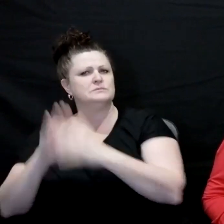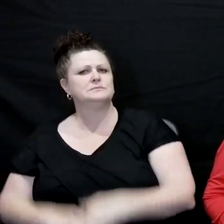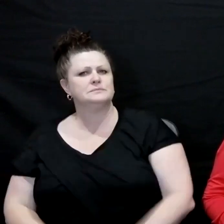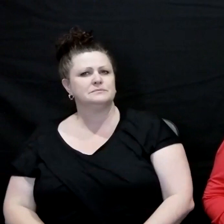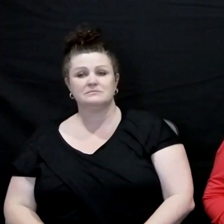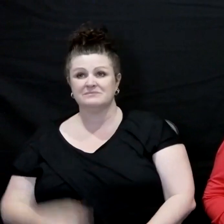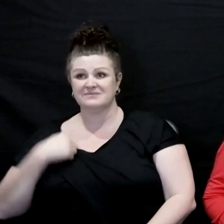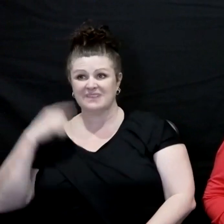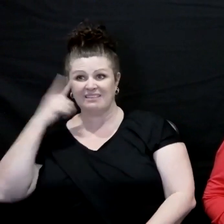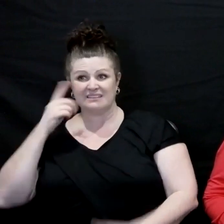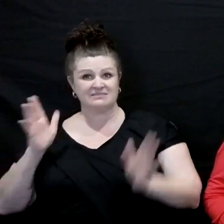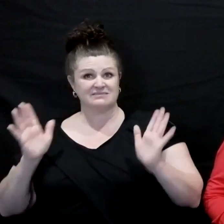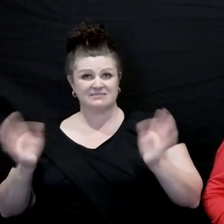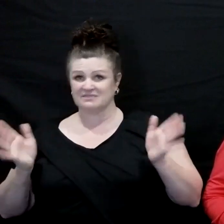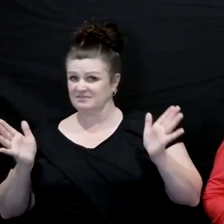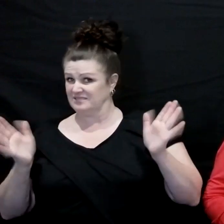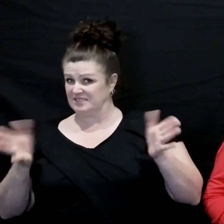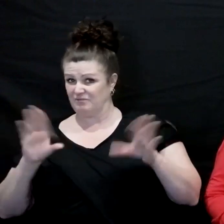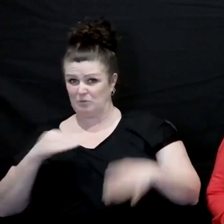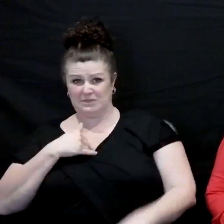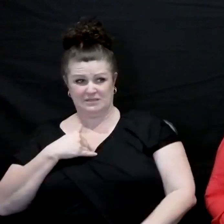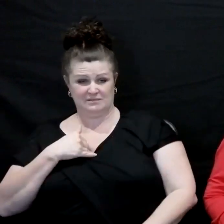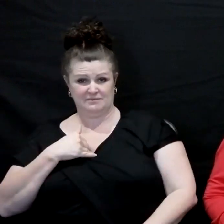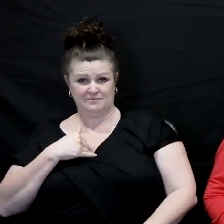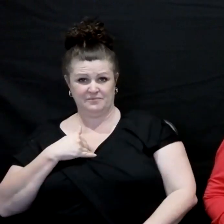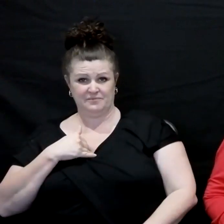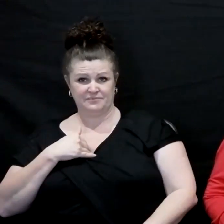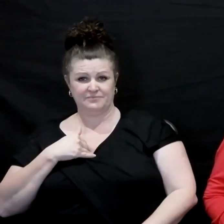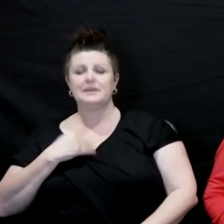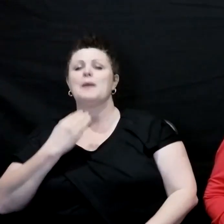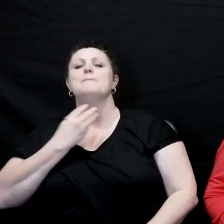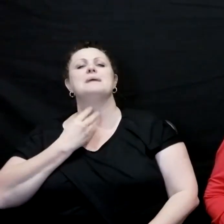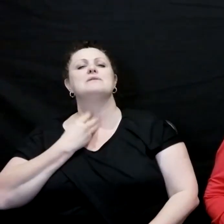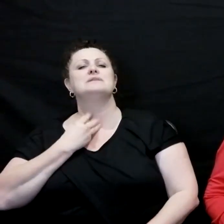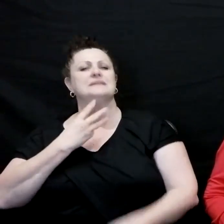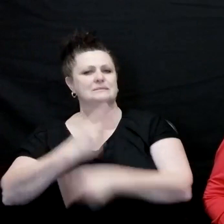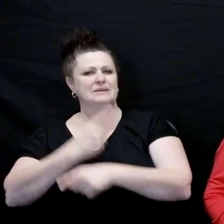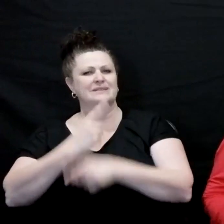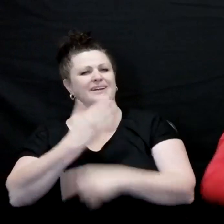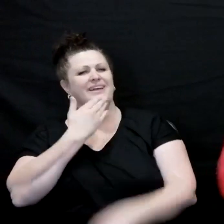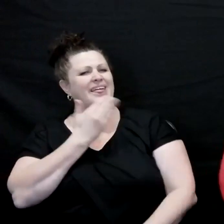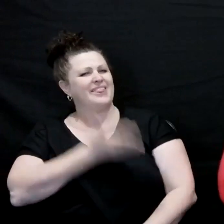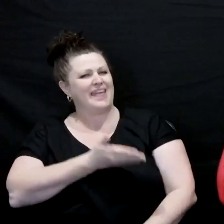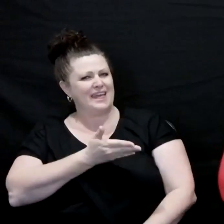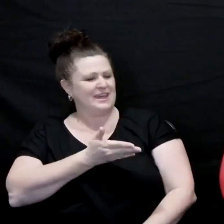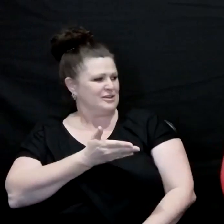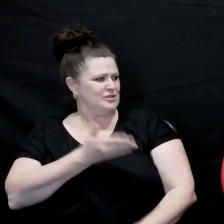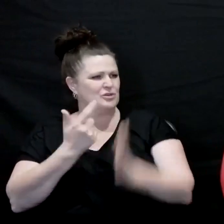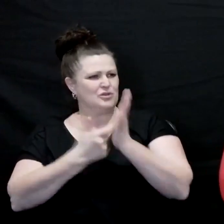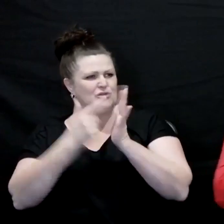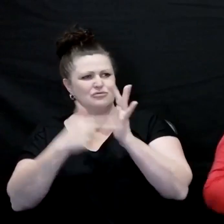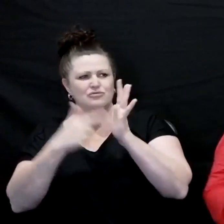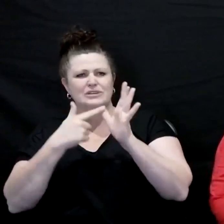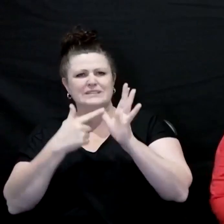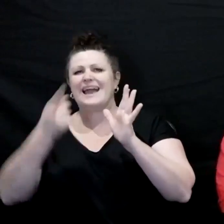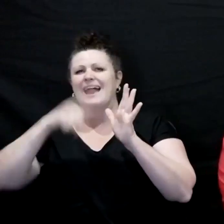Right, I think that's about all for me. It's Meredith speaking. Thank you so much, Rita and